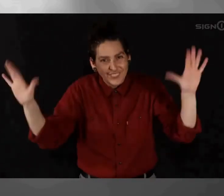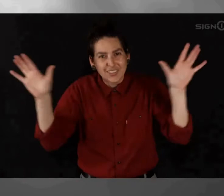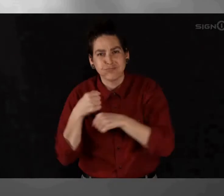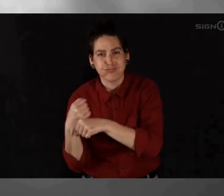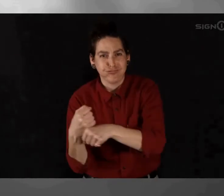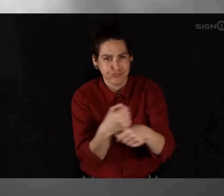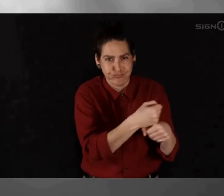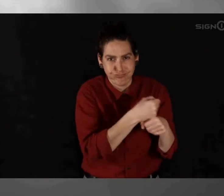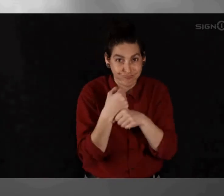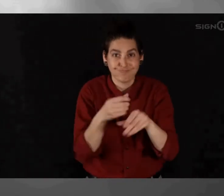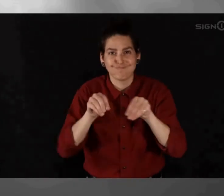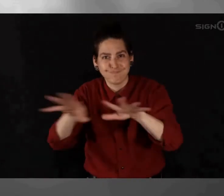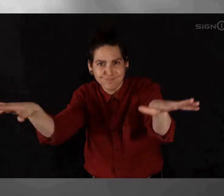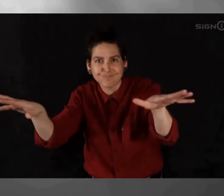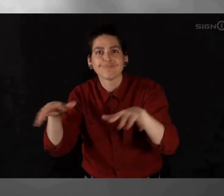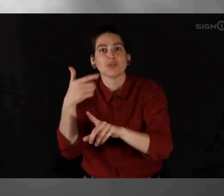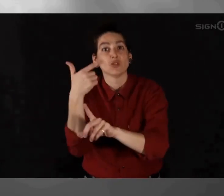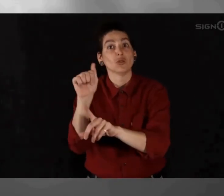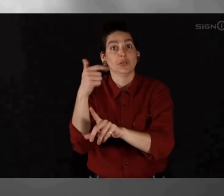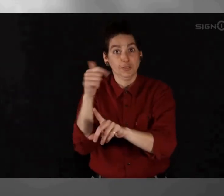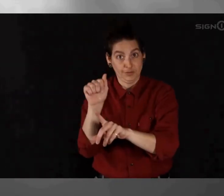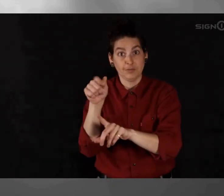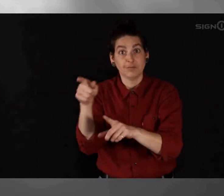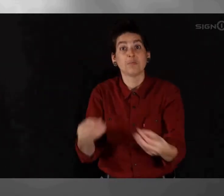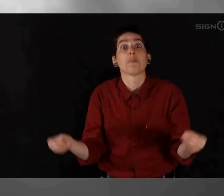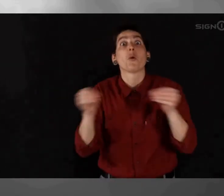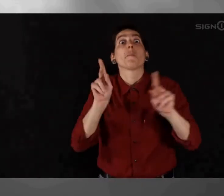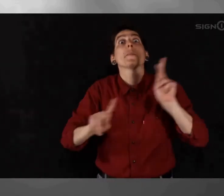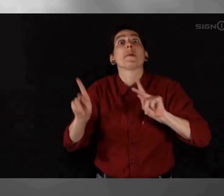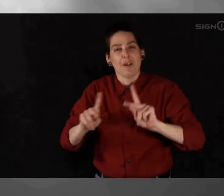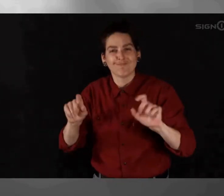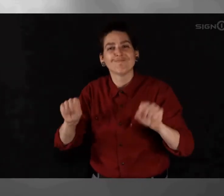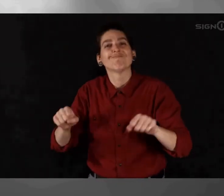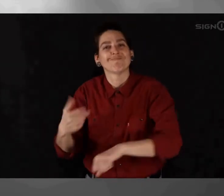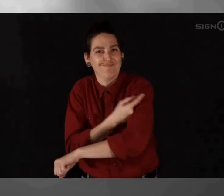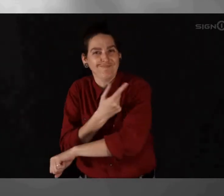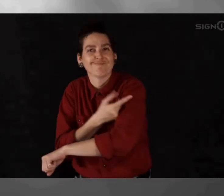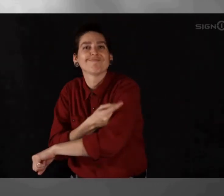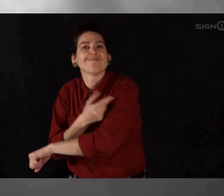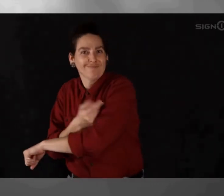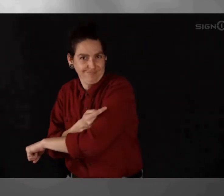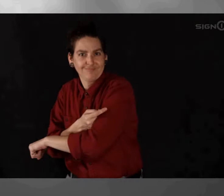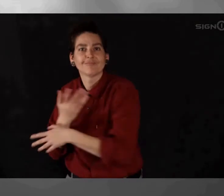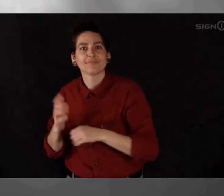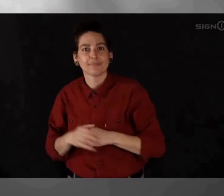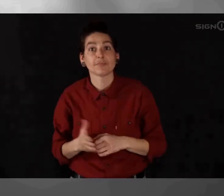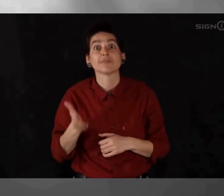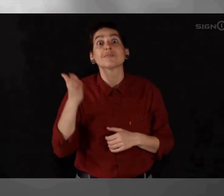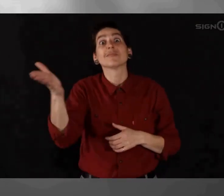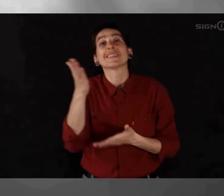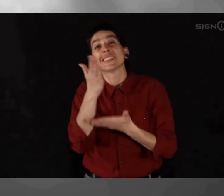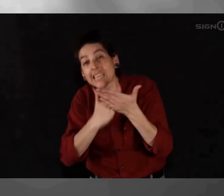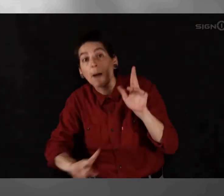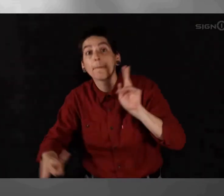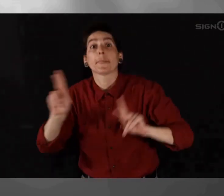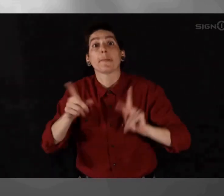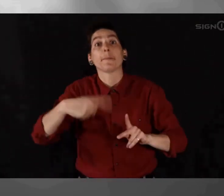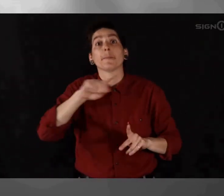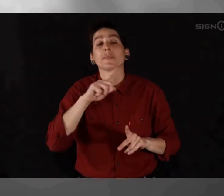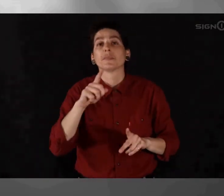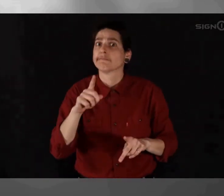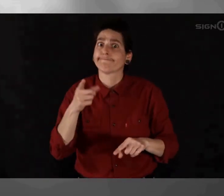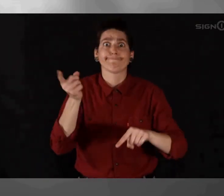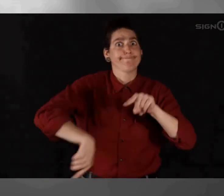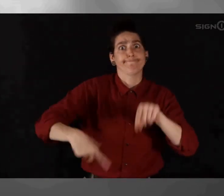As more vaccines are made and sent to Georgia, more people will be able to get vaccinated. There are some people who